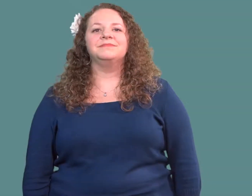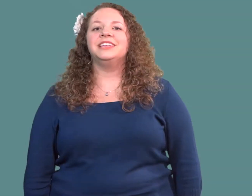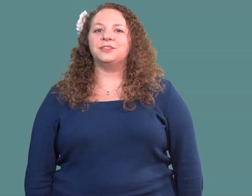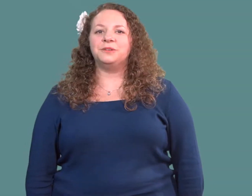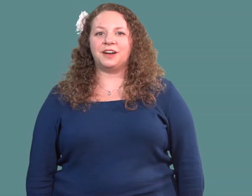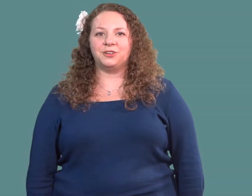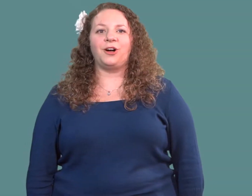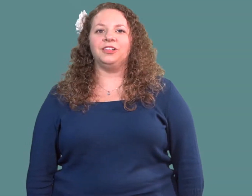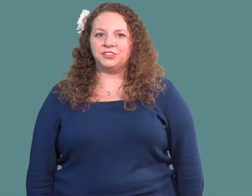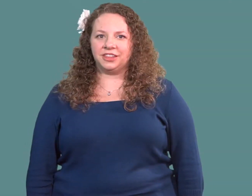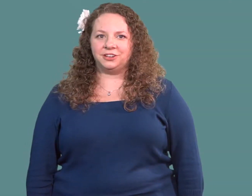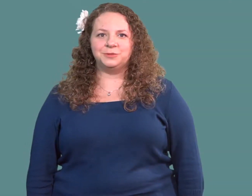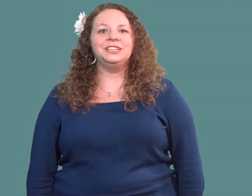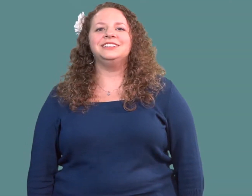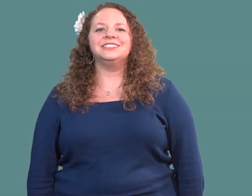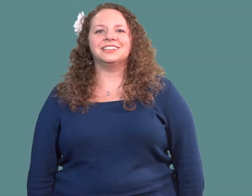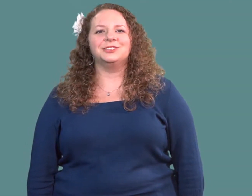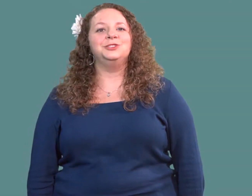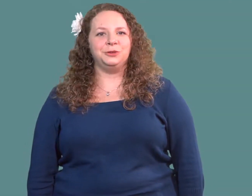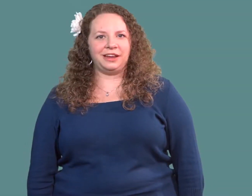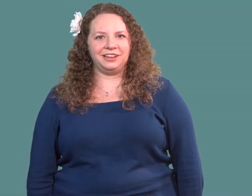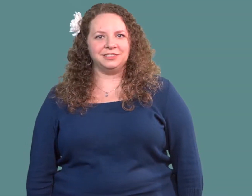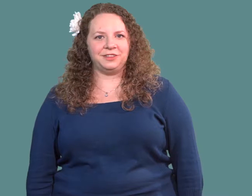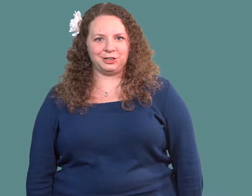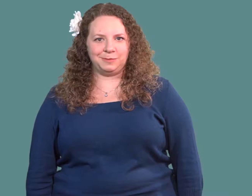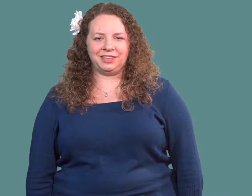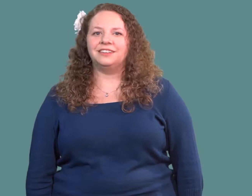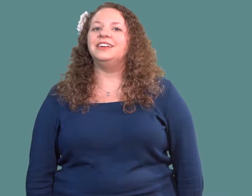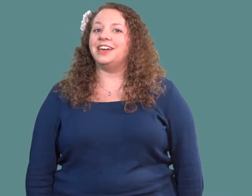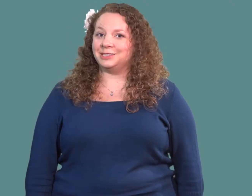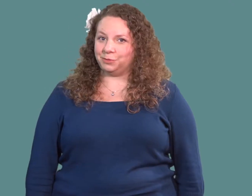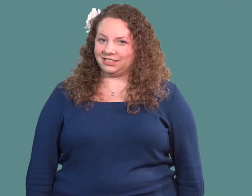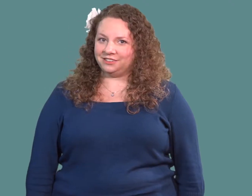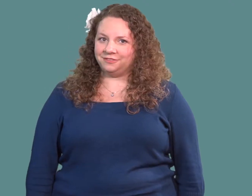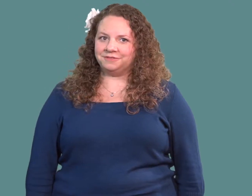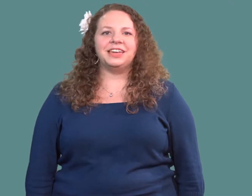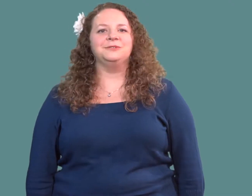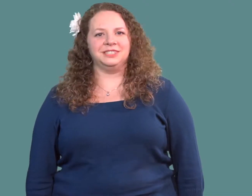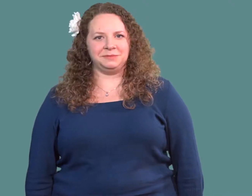Now that we've covered all of the letters, we need to discuss two areas of fingerspelling, expressive and